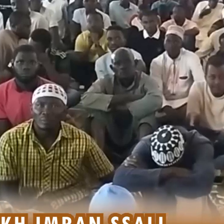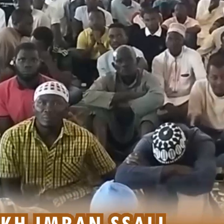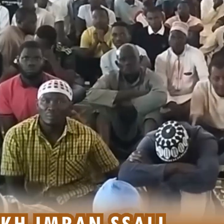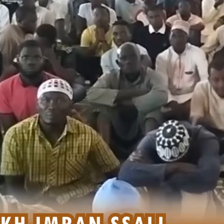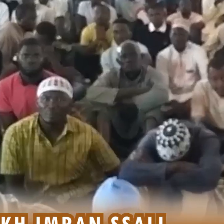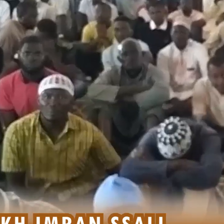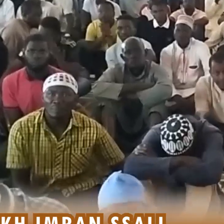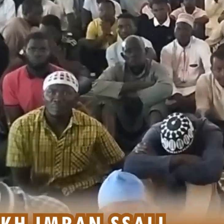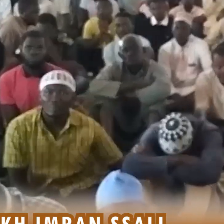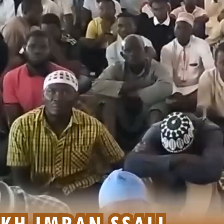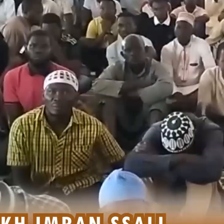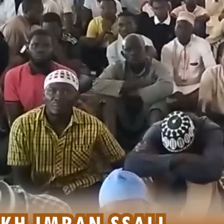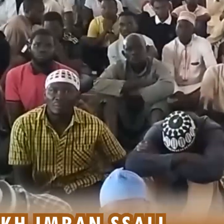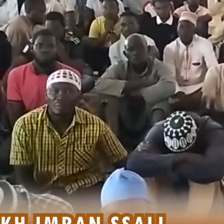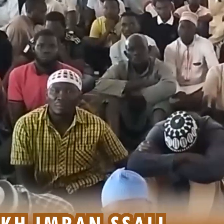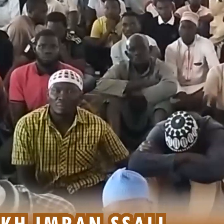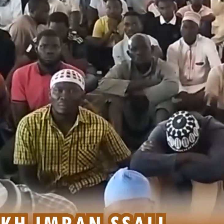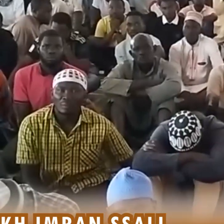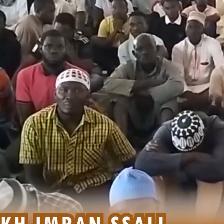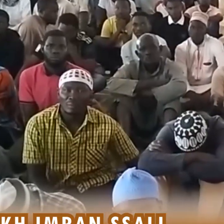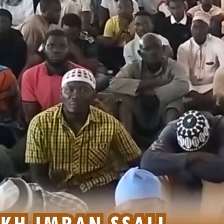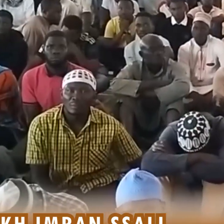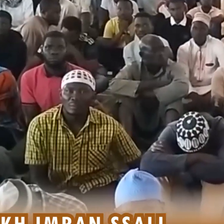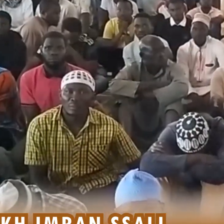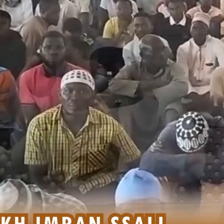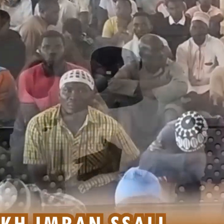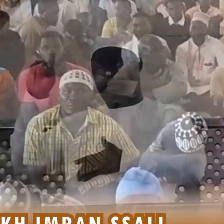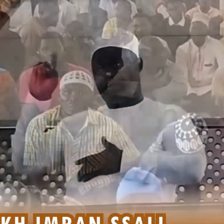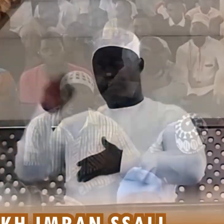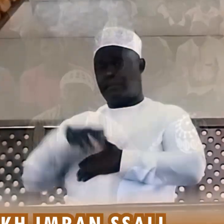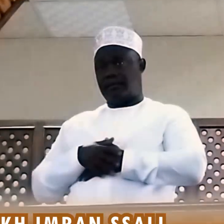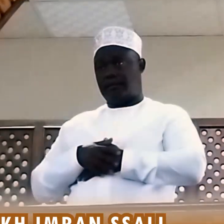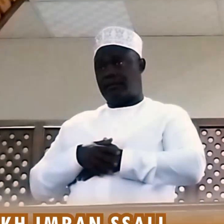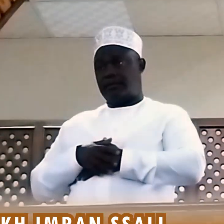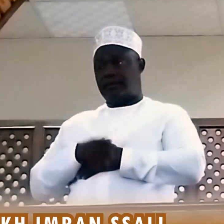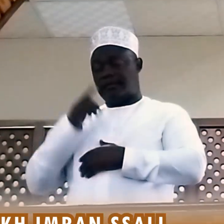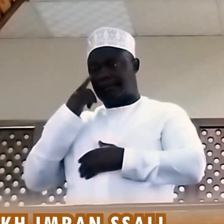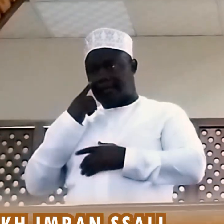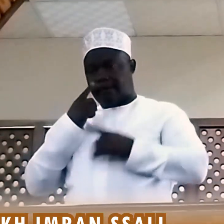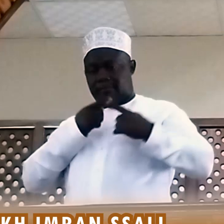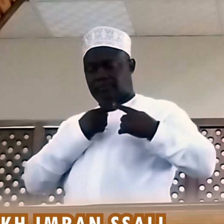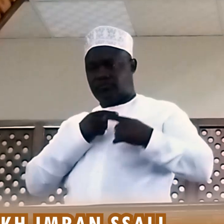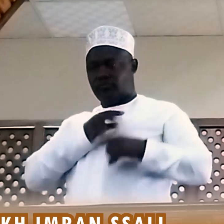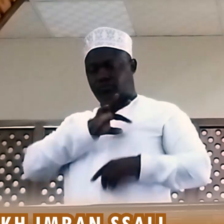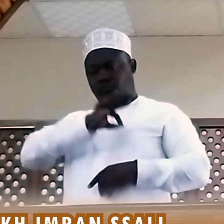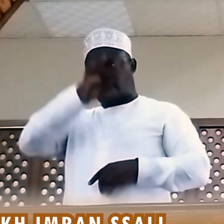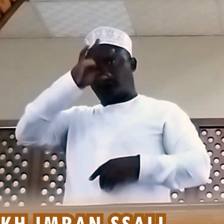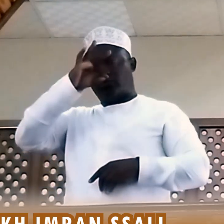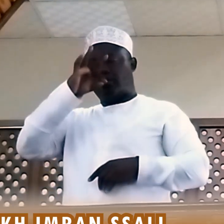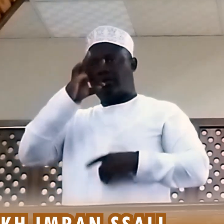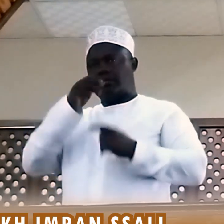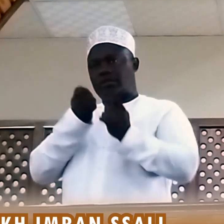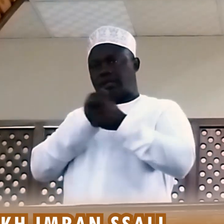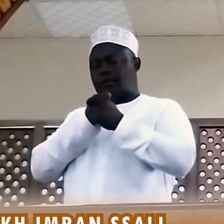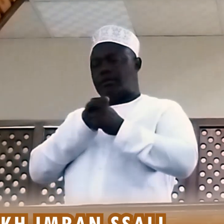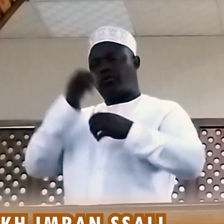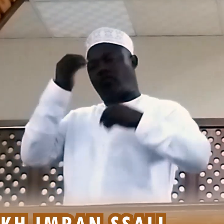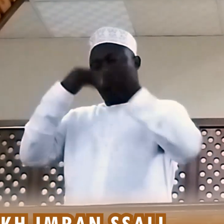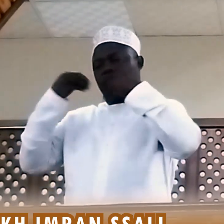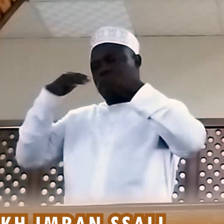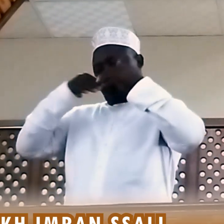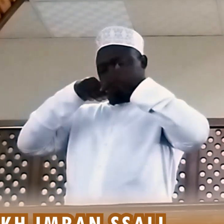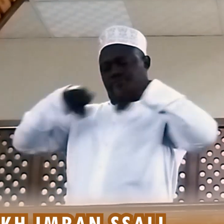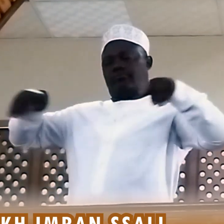to continue fearing Allah and refrain yourselves from